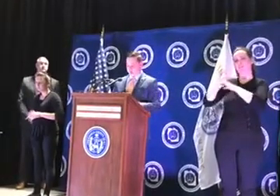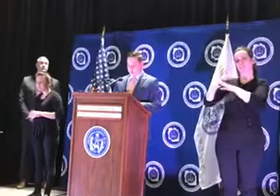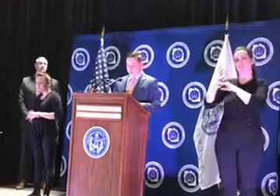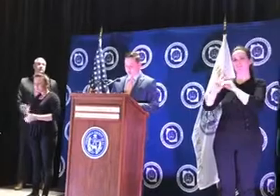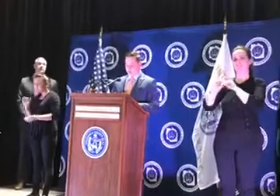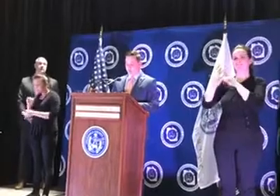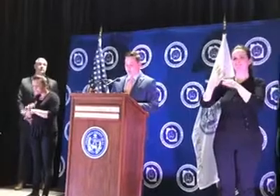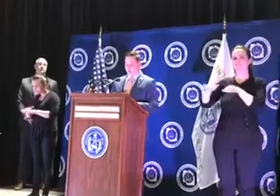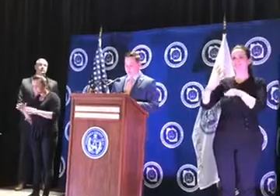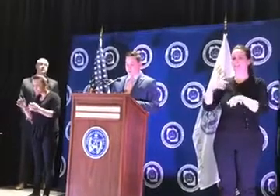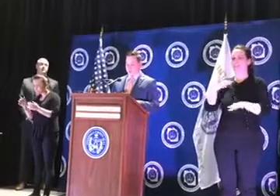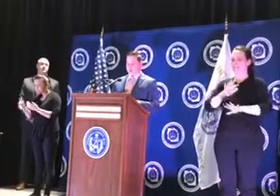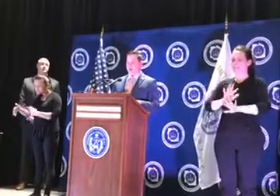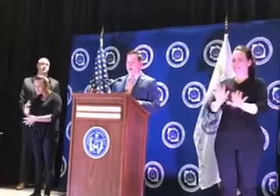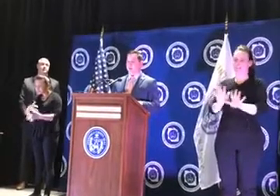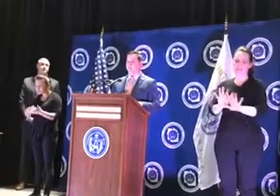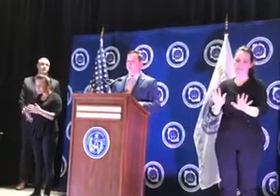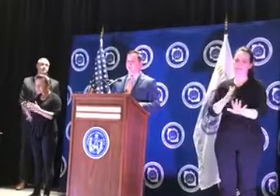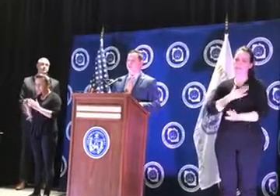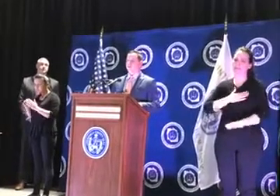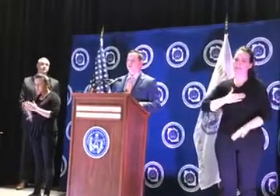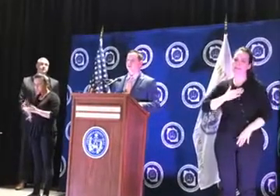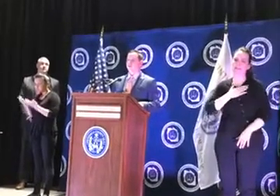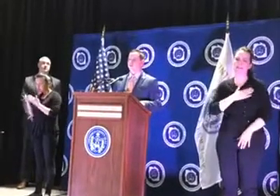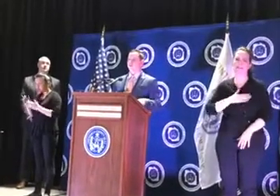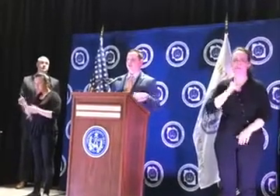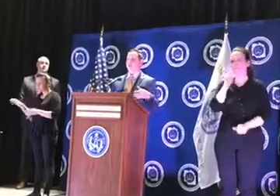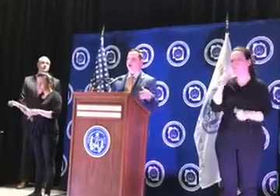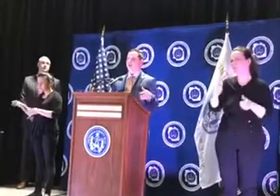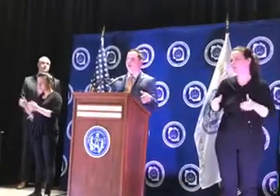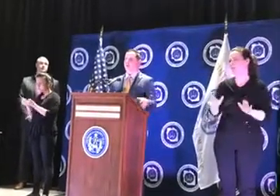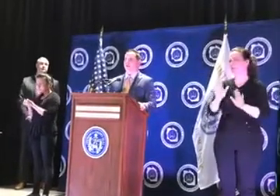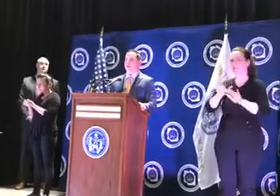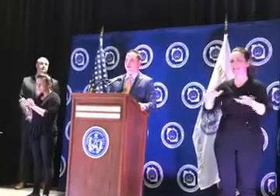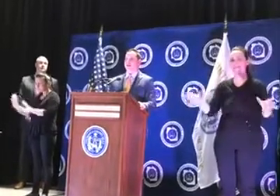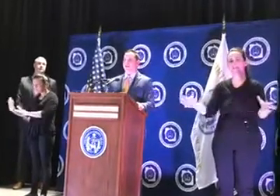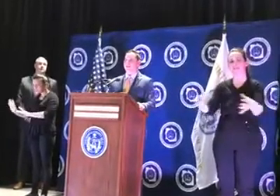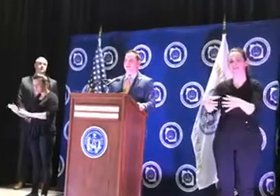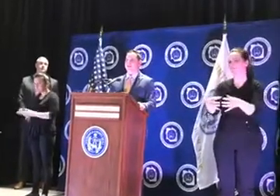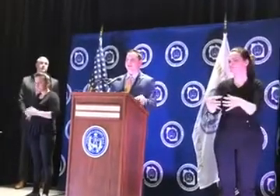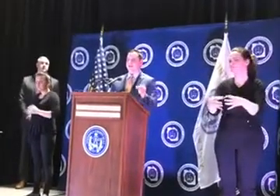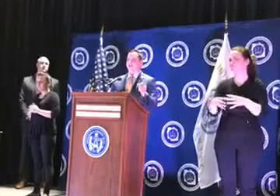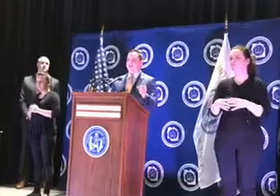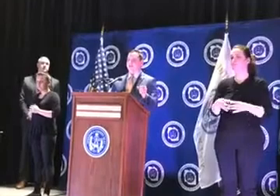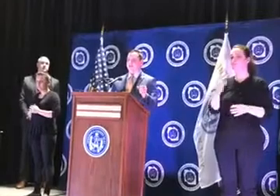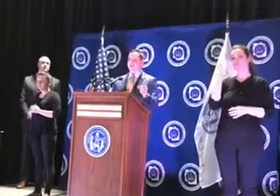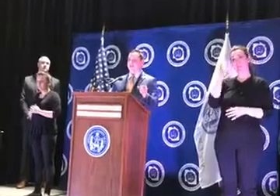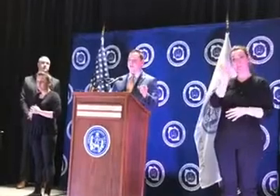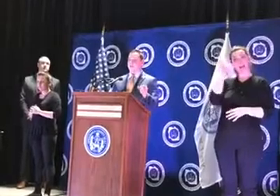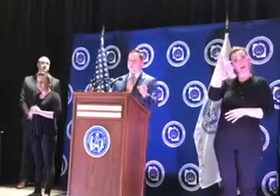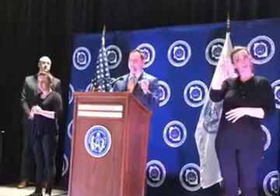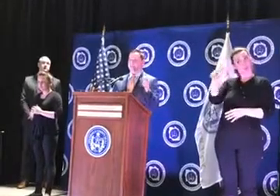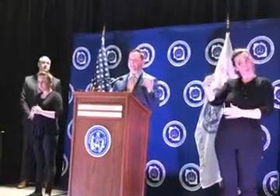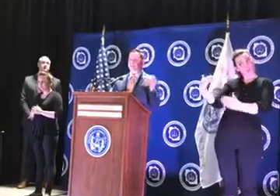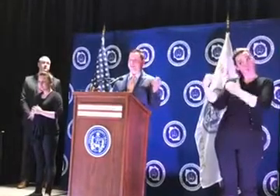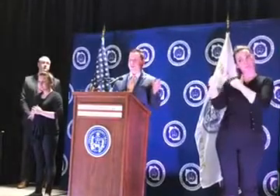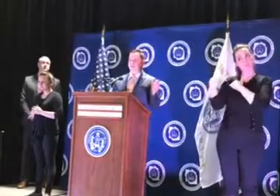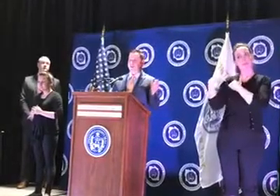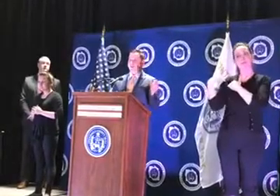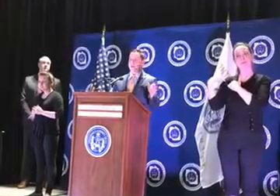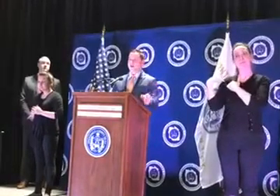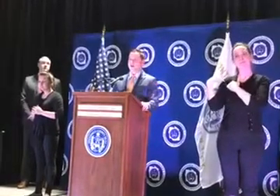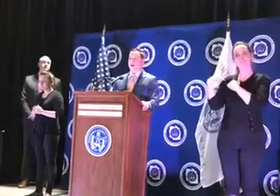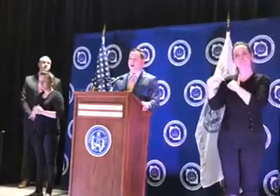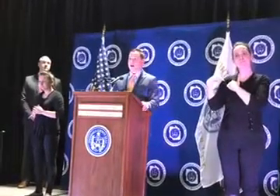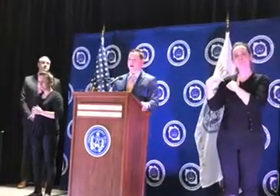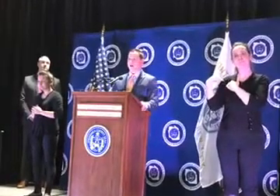behave. So we really need parents to step up and take advantage of this time and take this